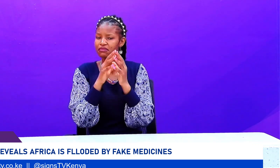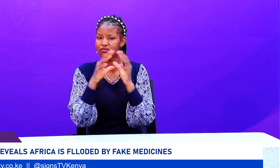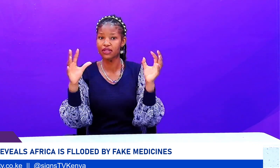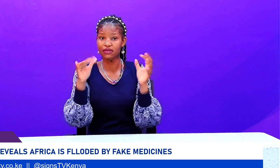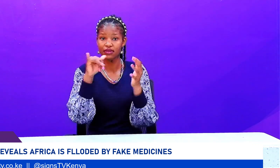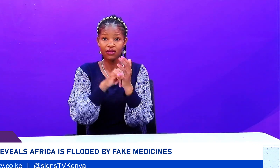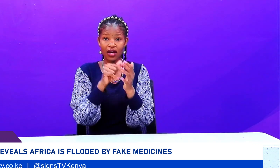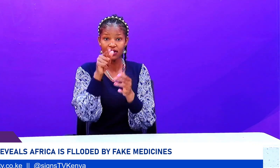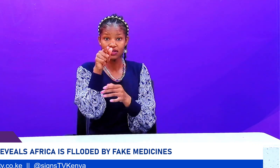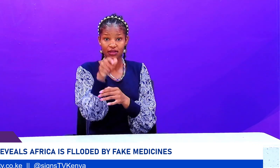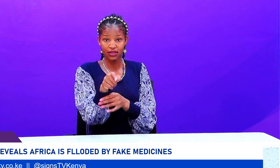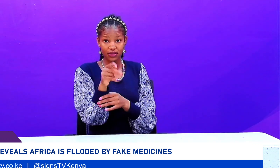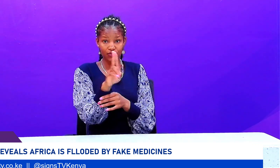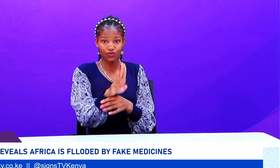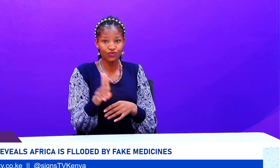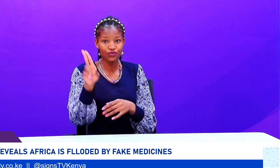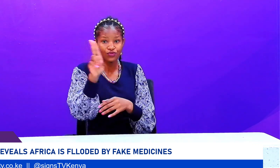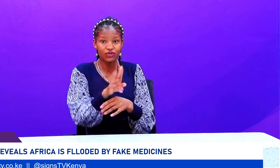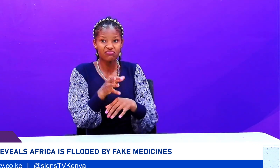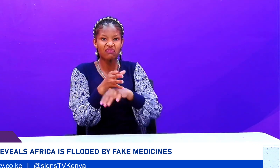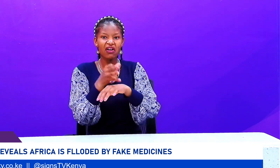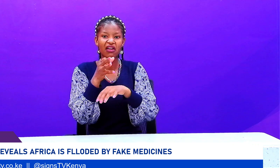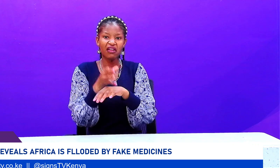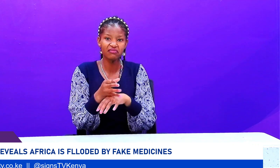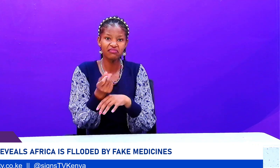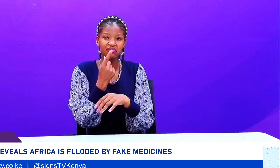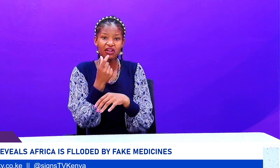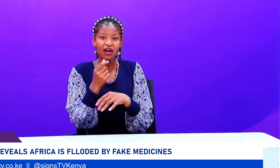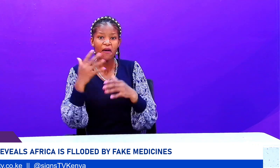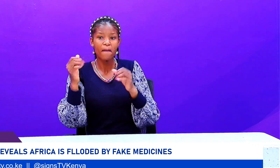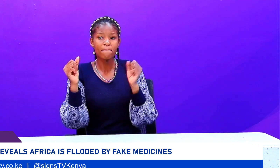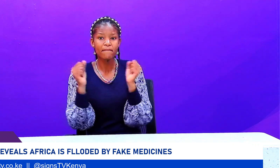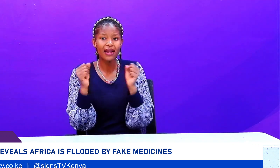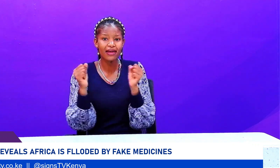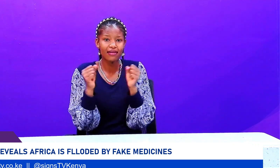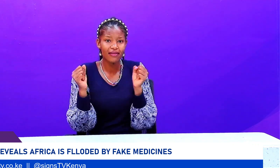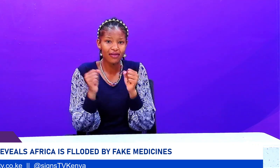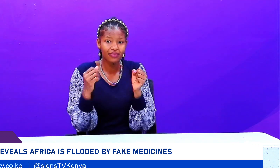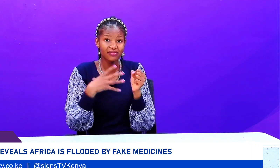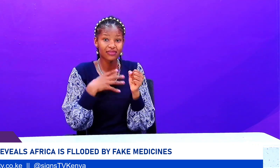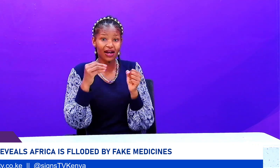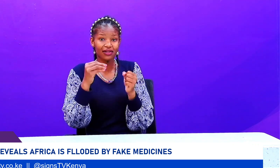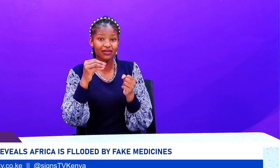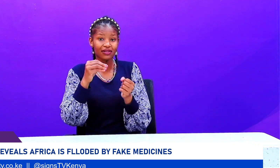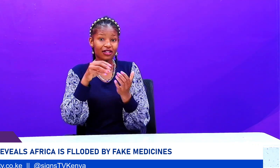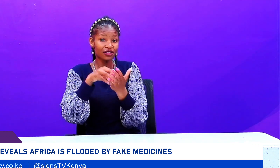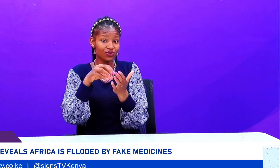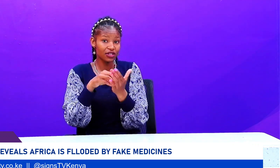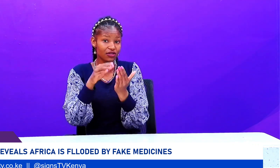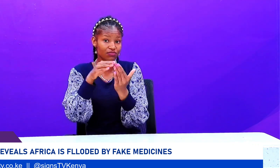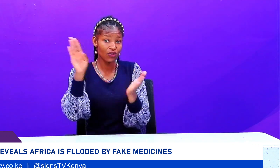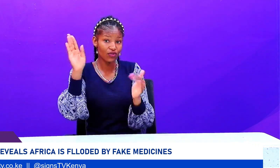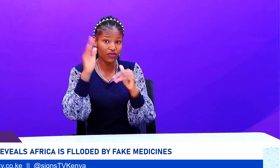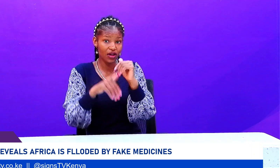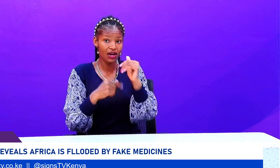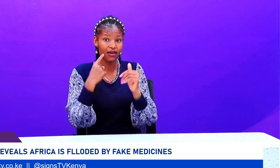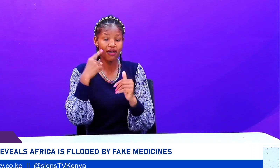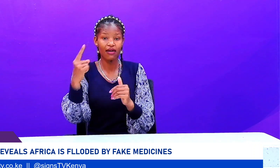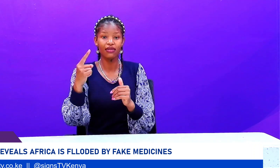The major causes, according to the research, is very big that the use of fake anti-malarial has caused more